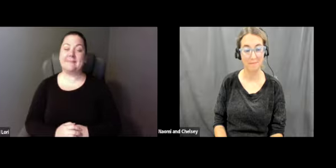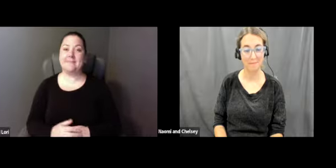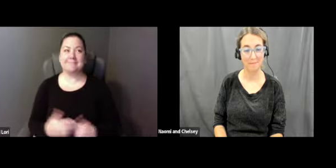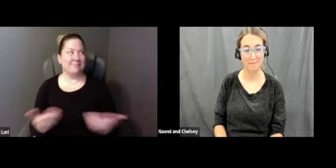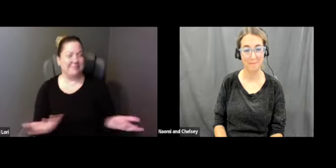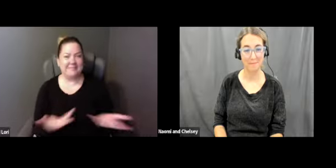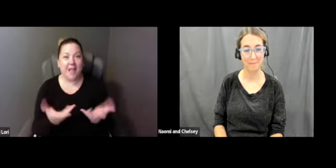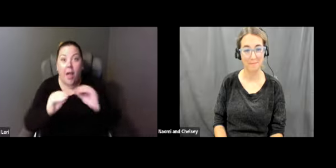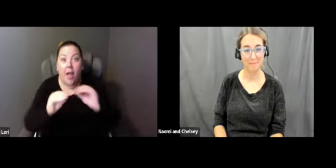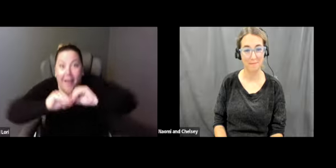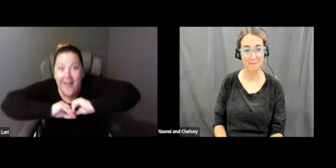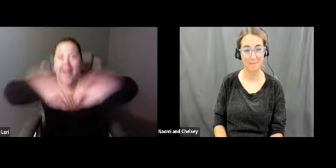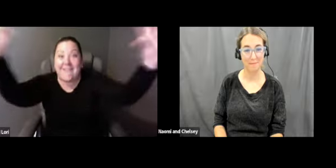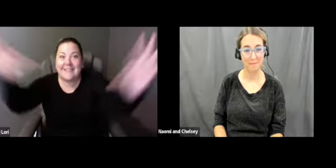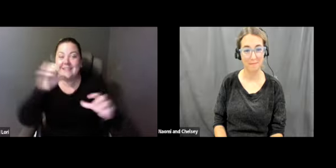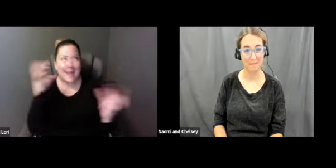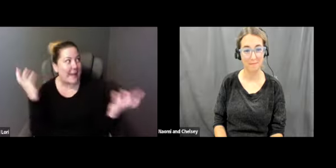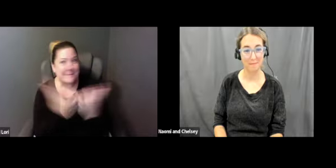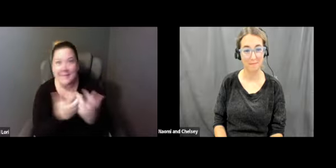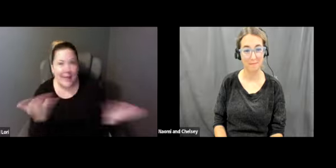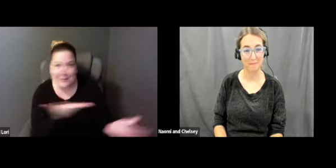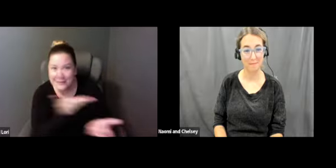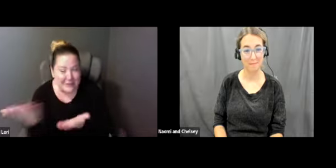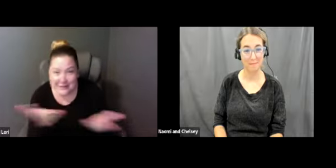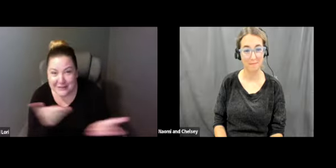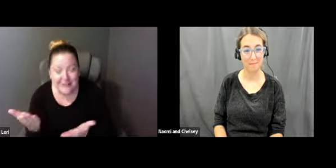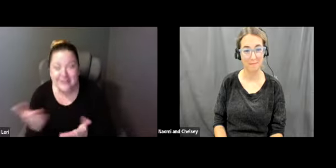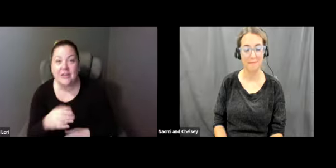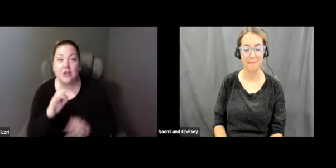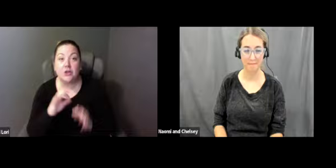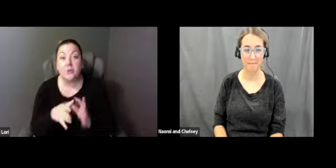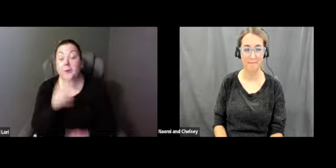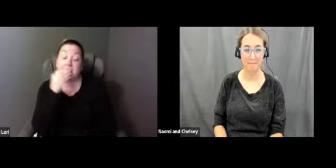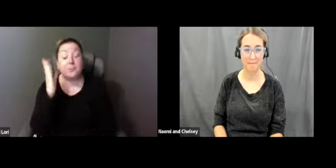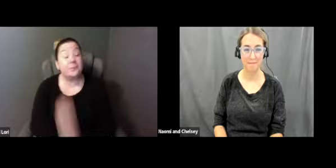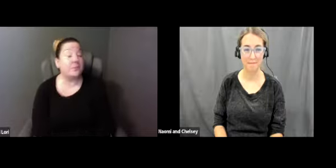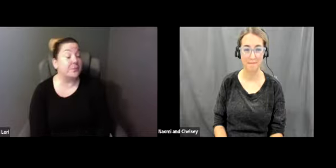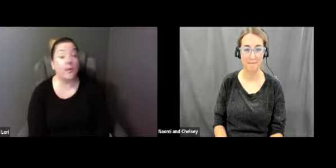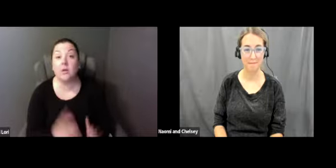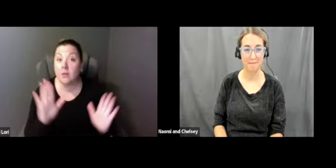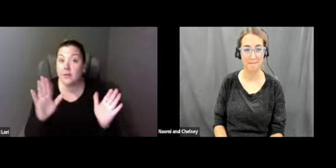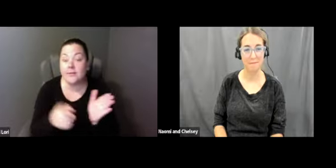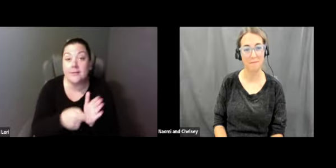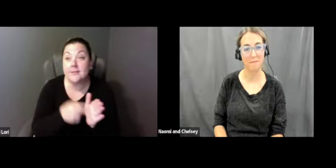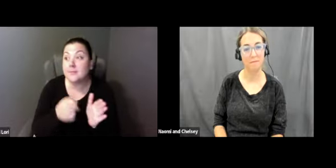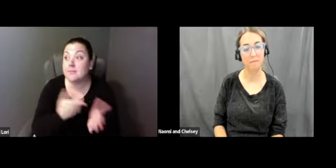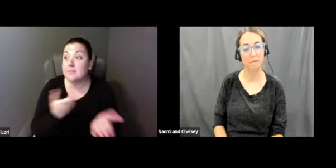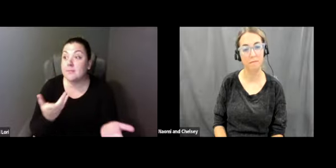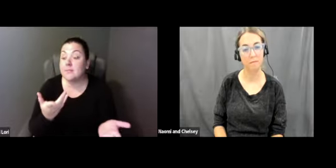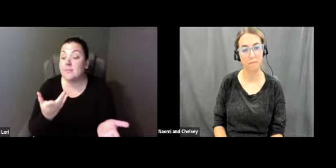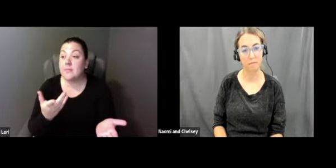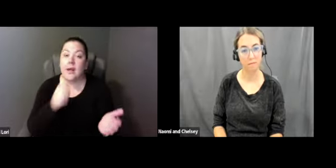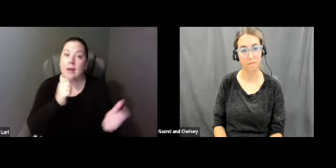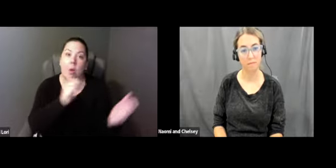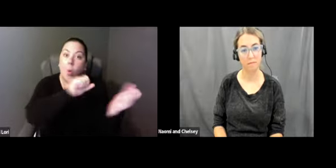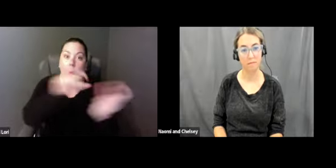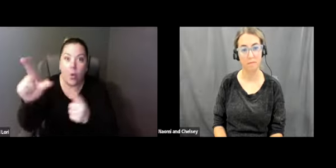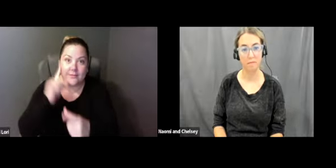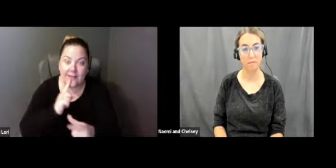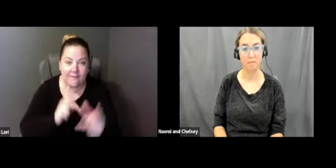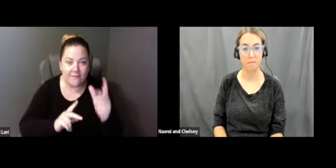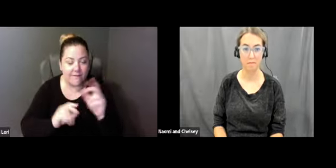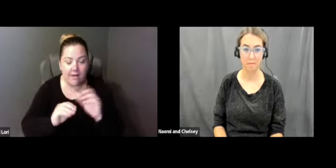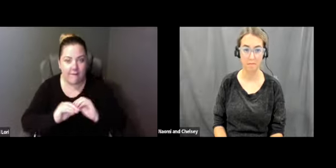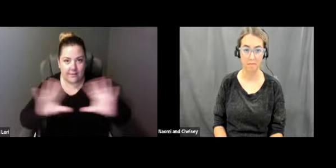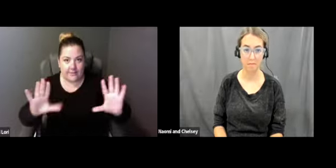that's, obviously that's not what they're saying, right? And then some people, some deaf people, can't speak for all deaf people. I'm speaking